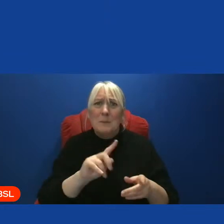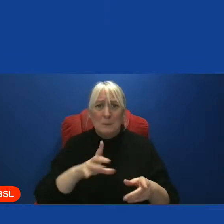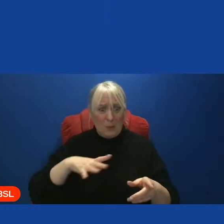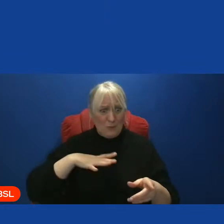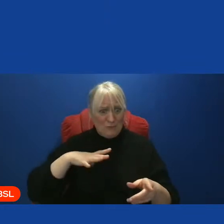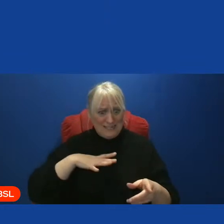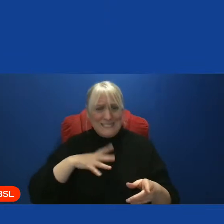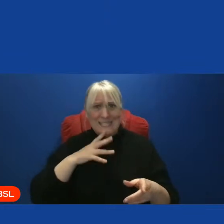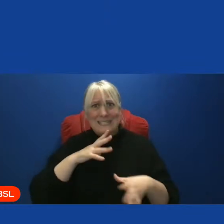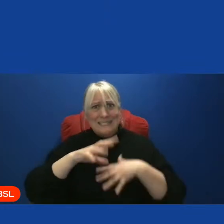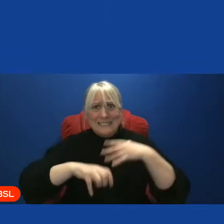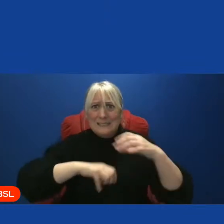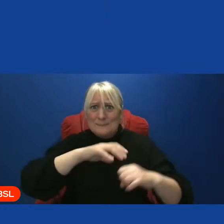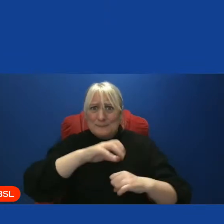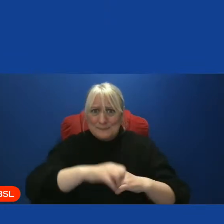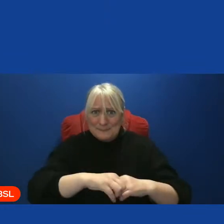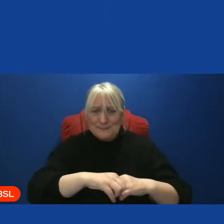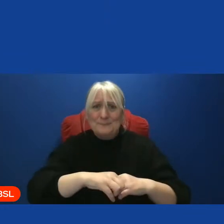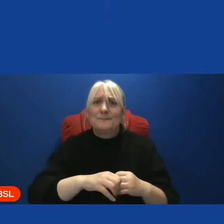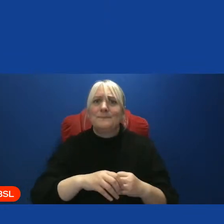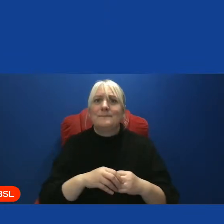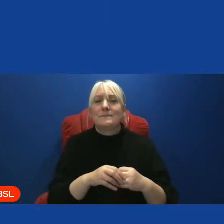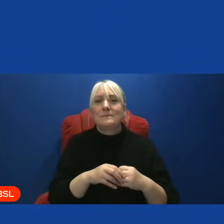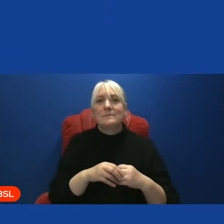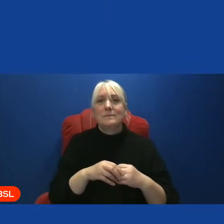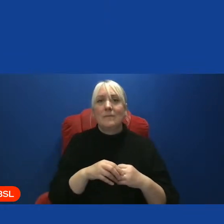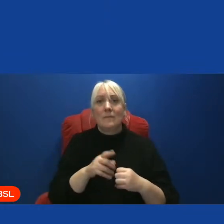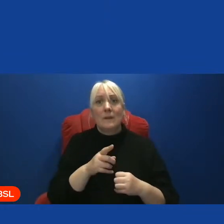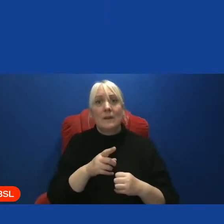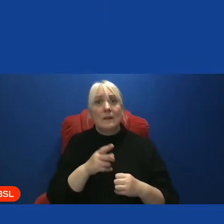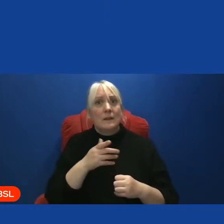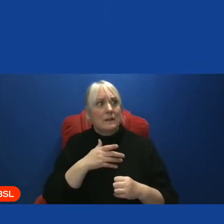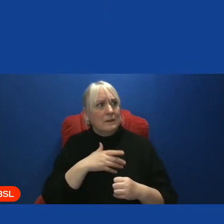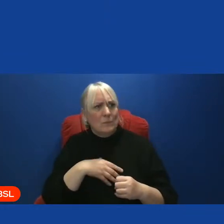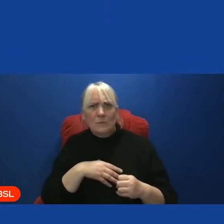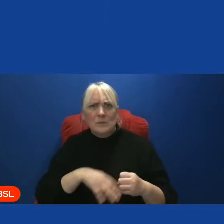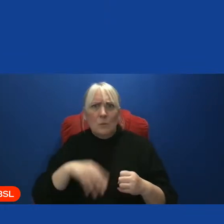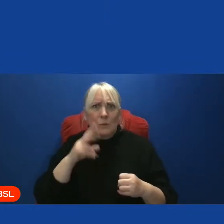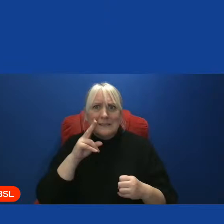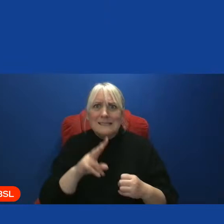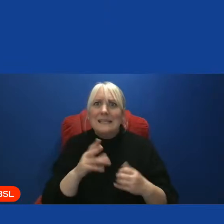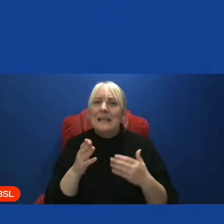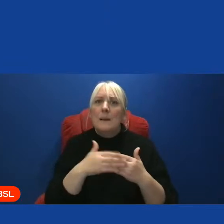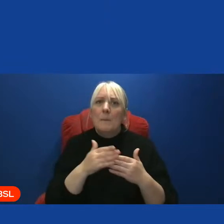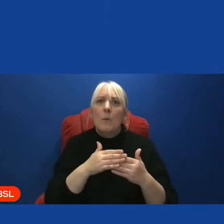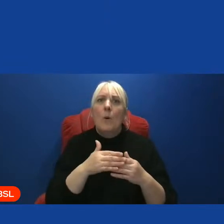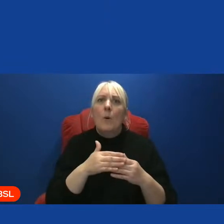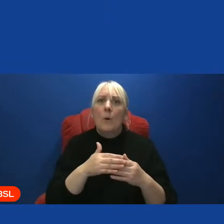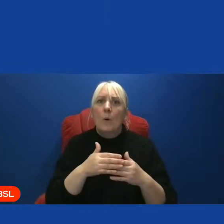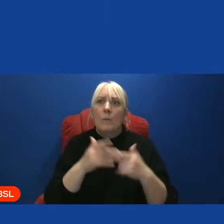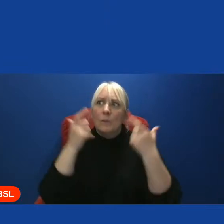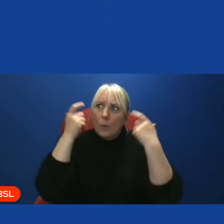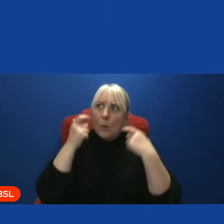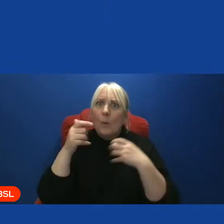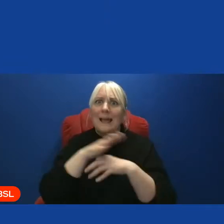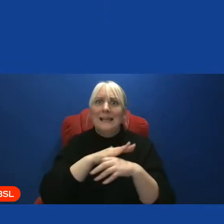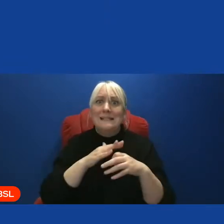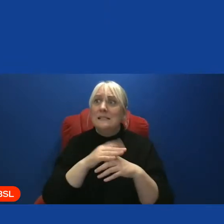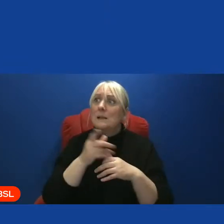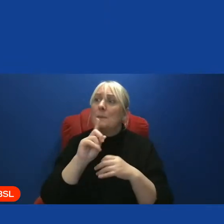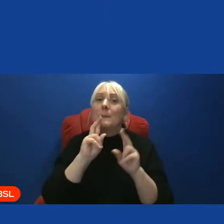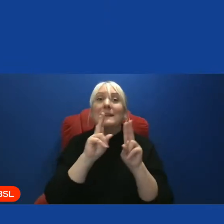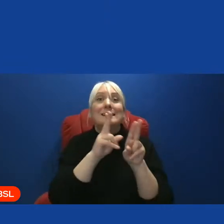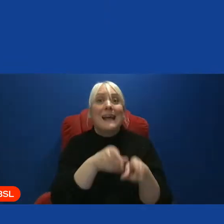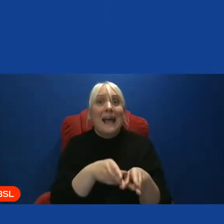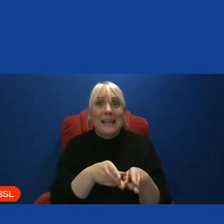dire circumstances. The last thing that we need to see are more cases going to court of people that are dying without any food in